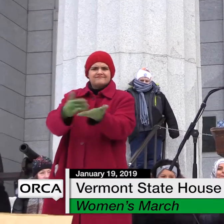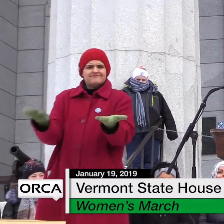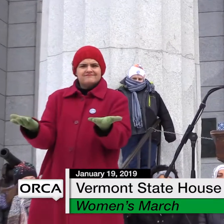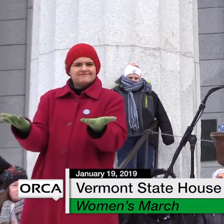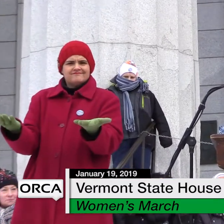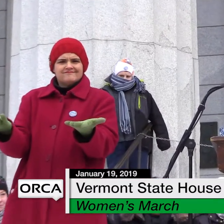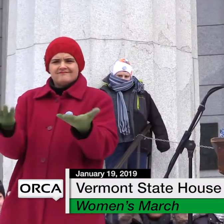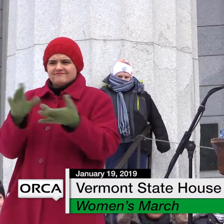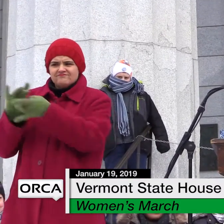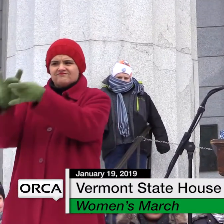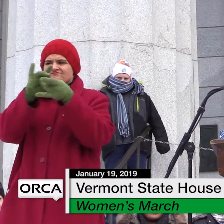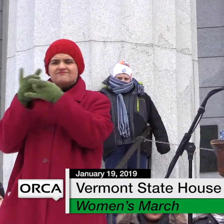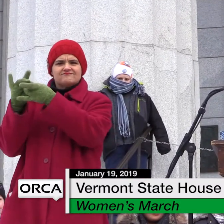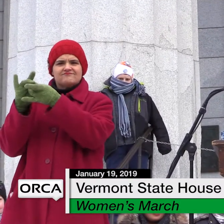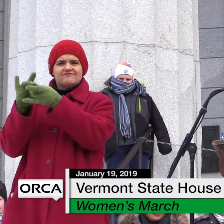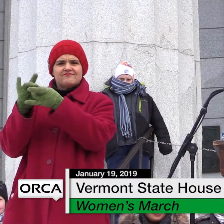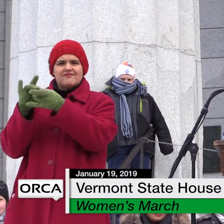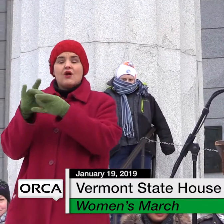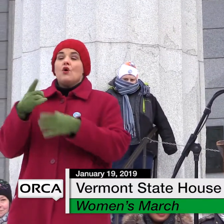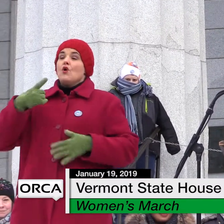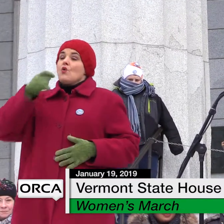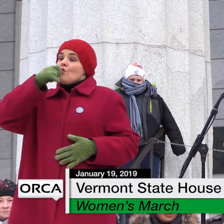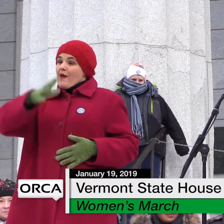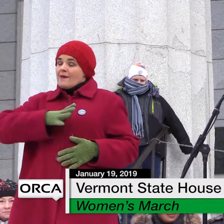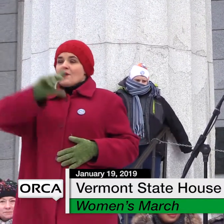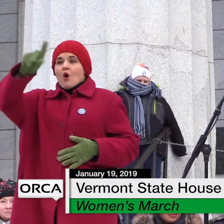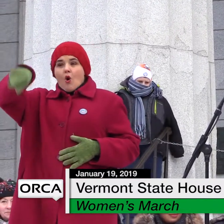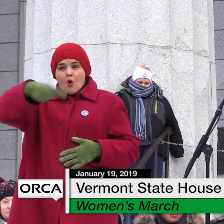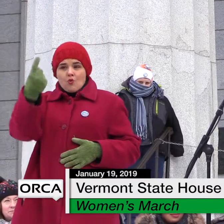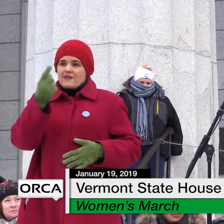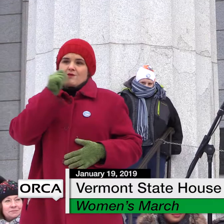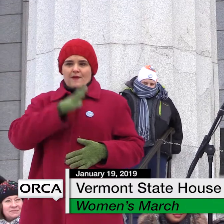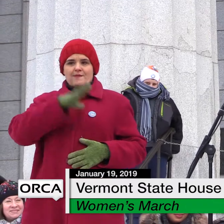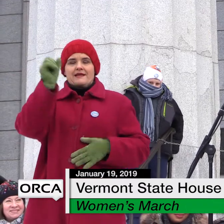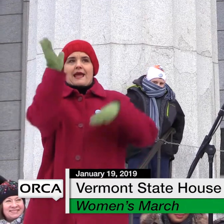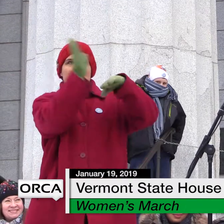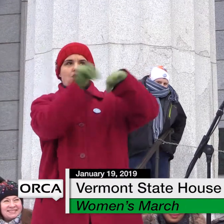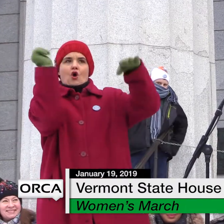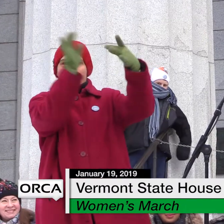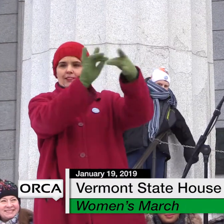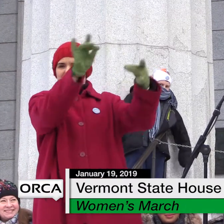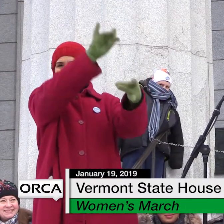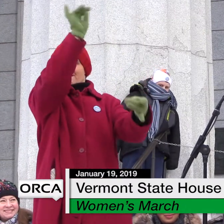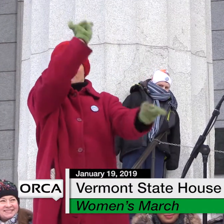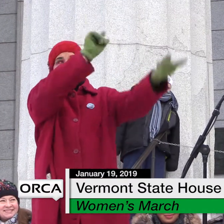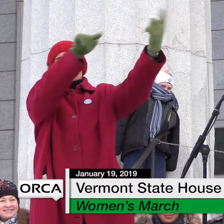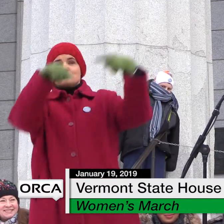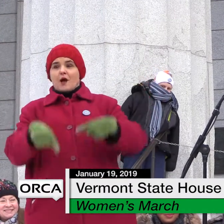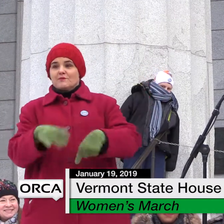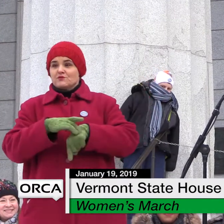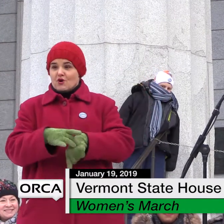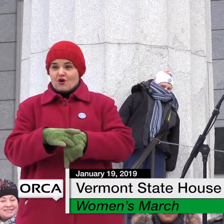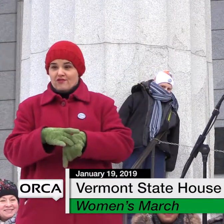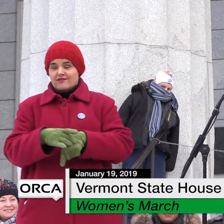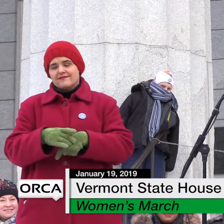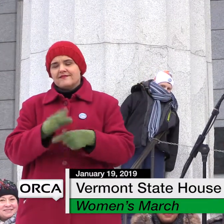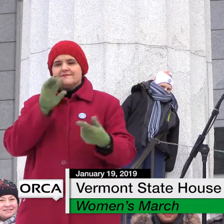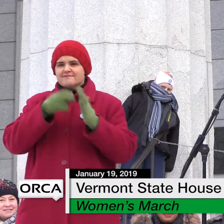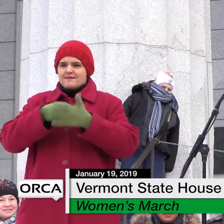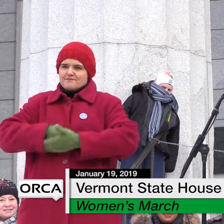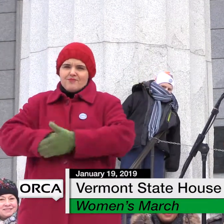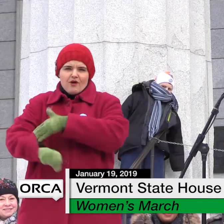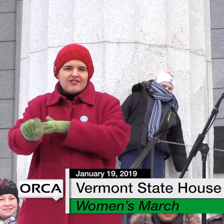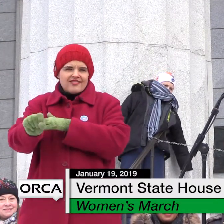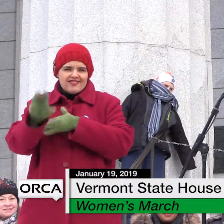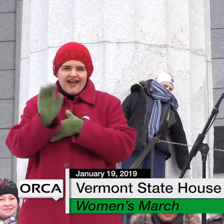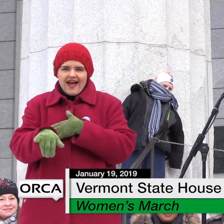As the only beings that can call a spirit from the other world into this earth world and make them human with a face, women are creation